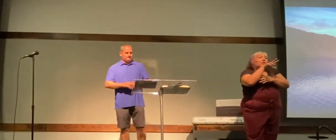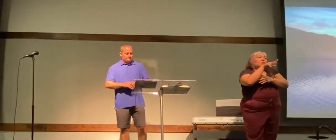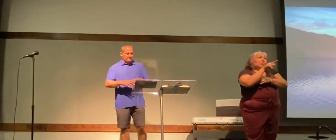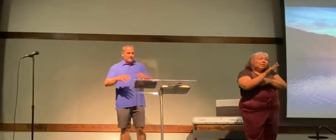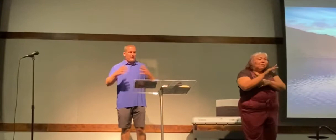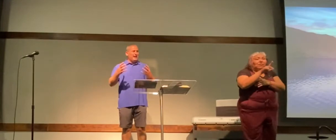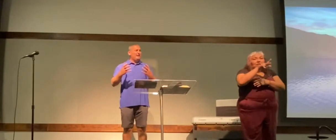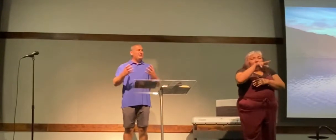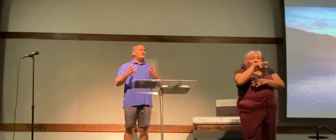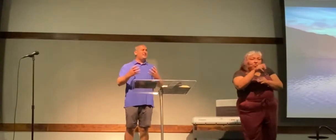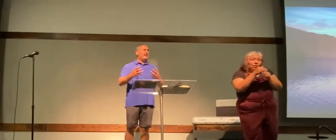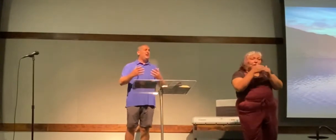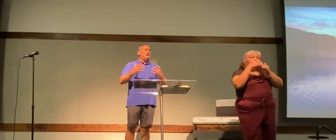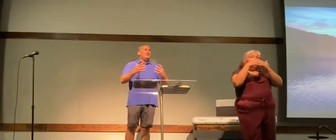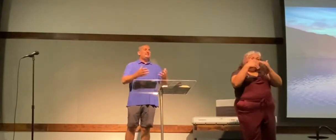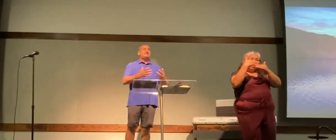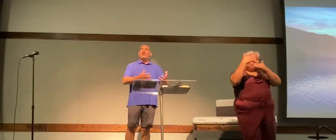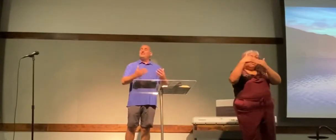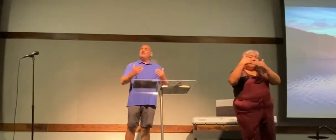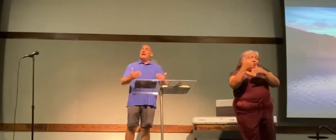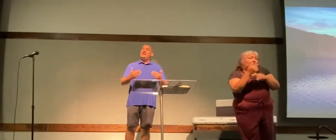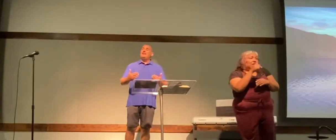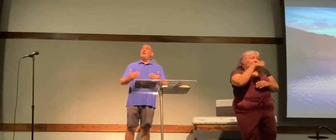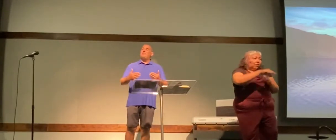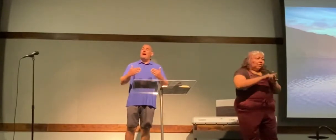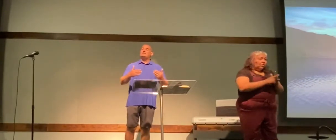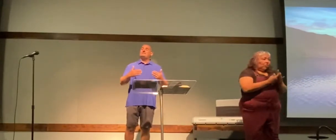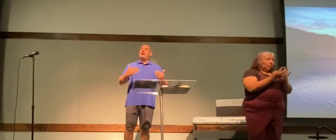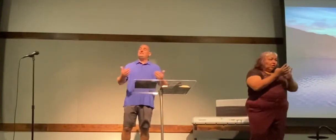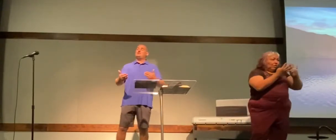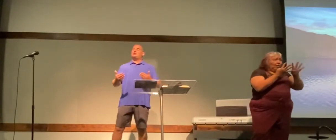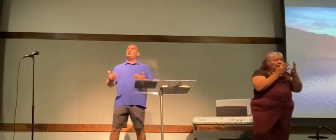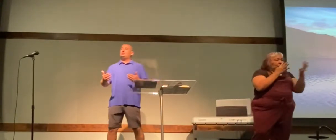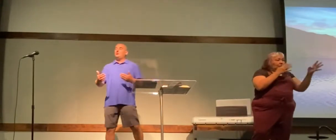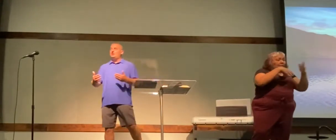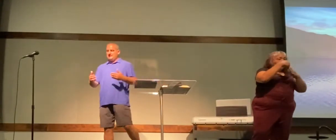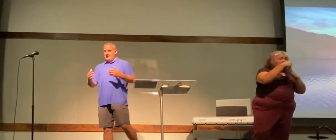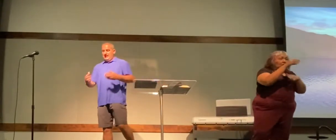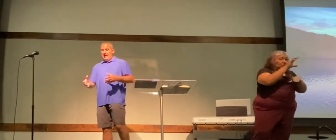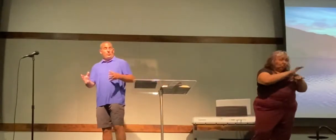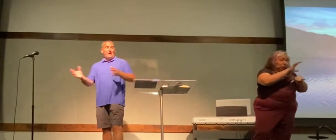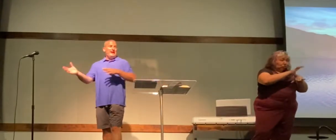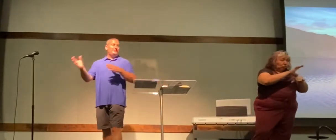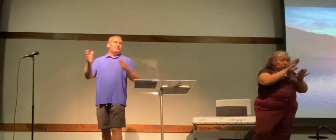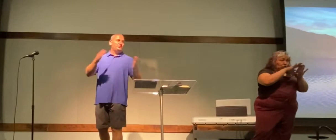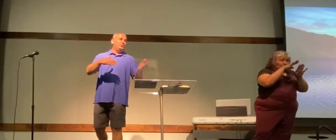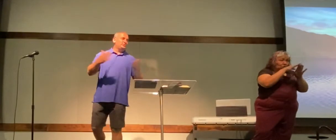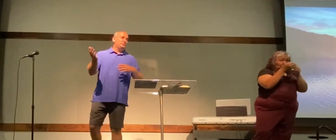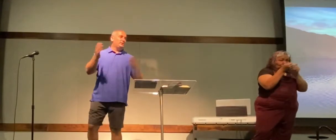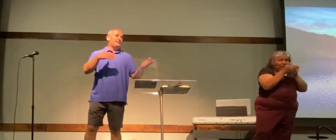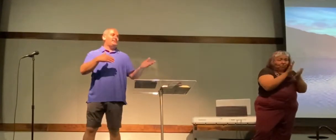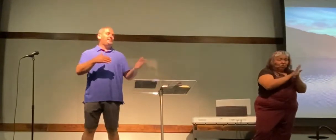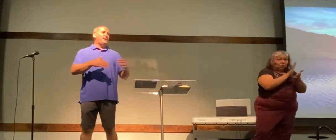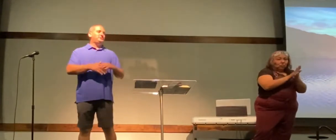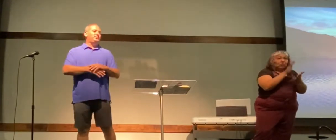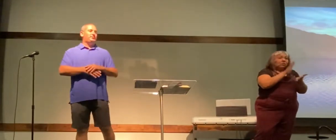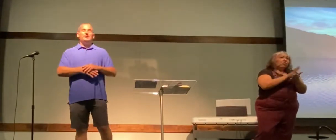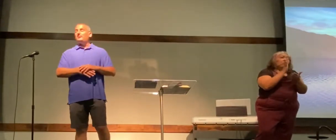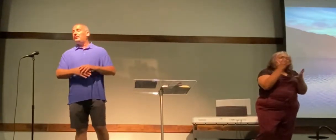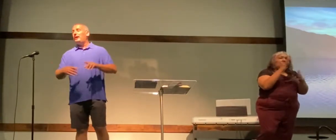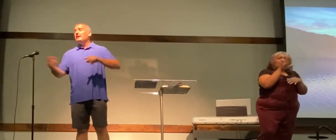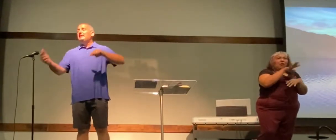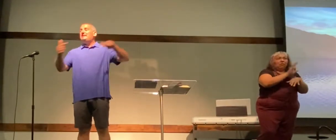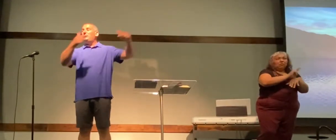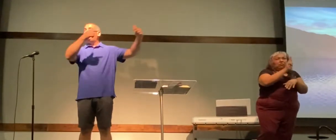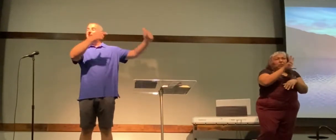going. And here's the thing. They started lining up outside the church doors right after school. School got done about 2:30,